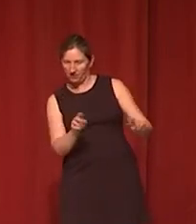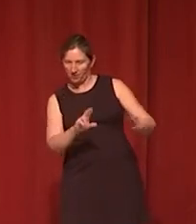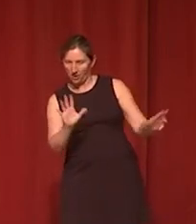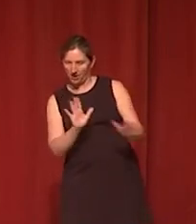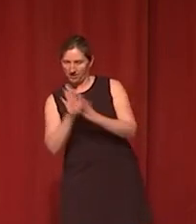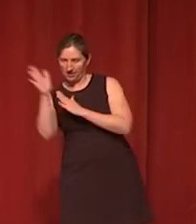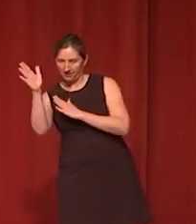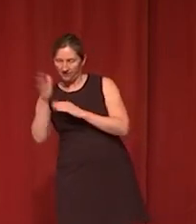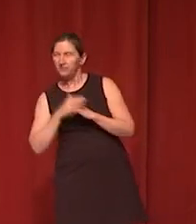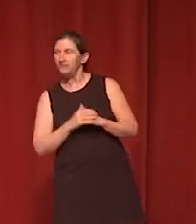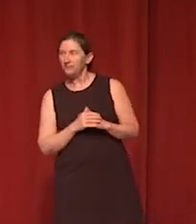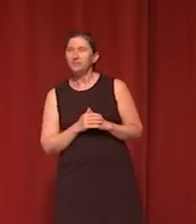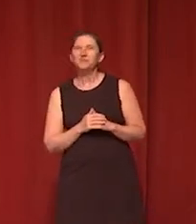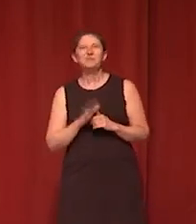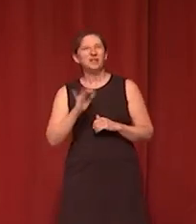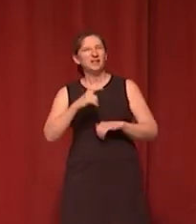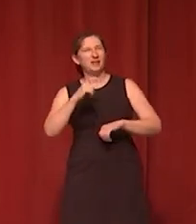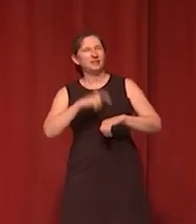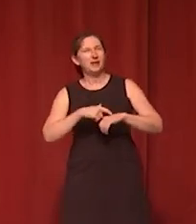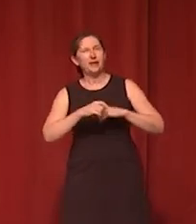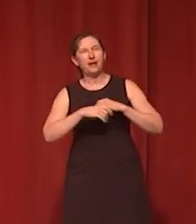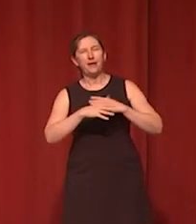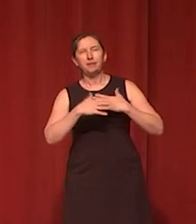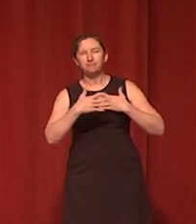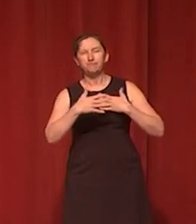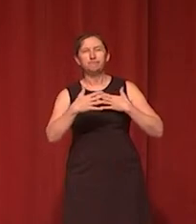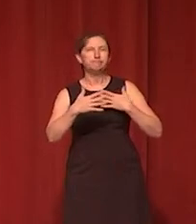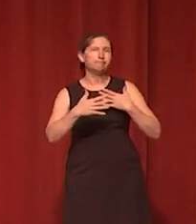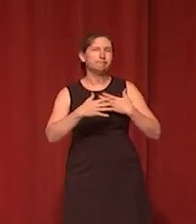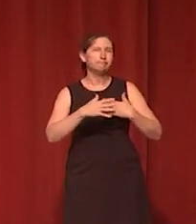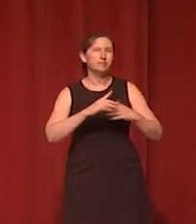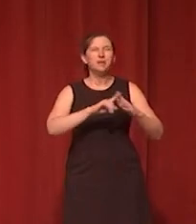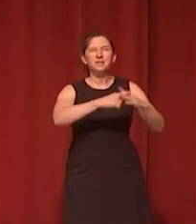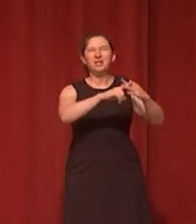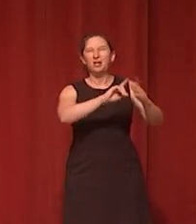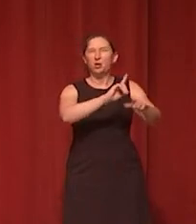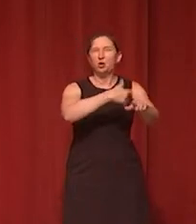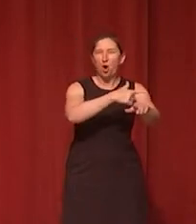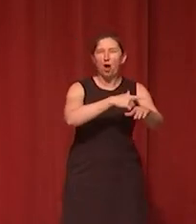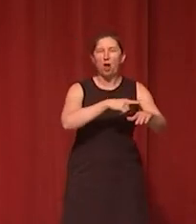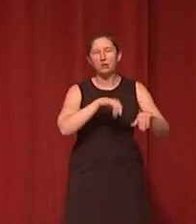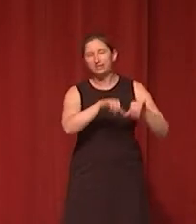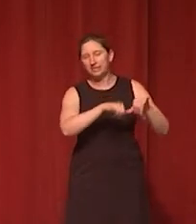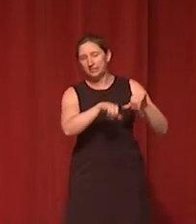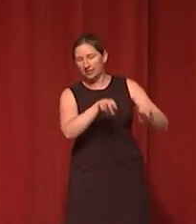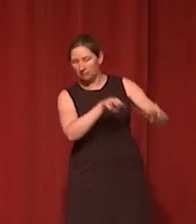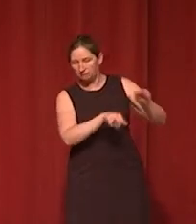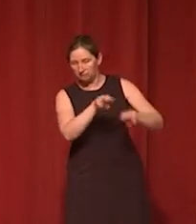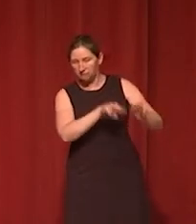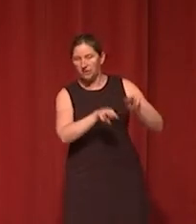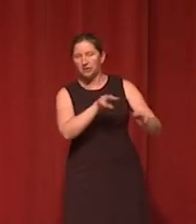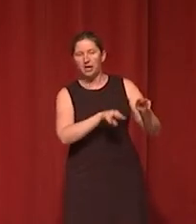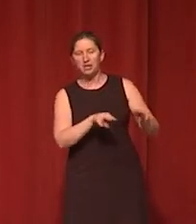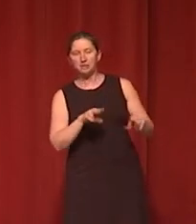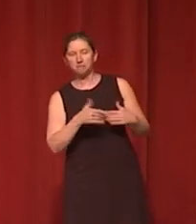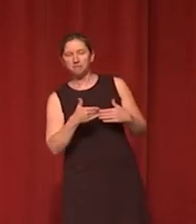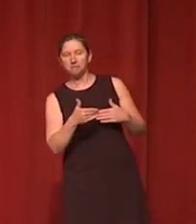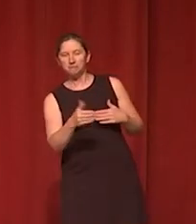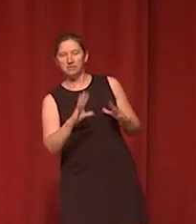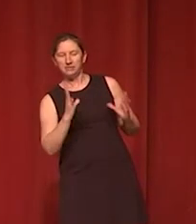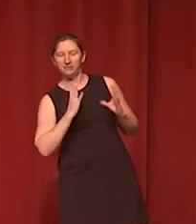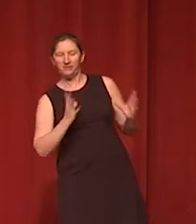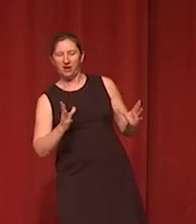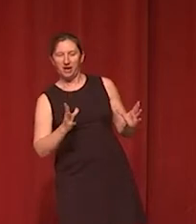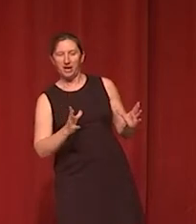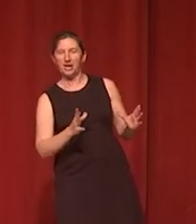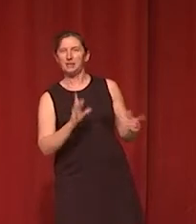couple infusions. And that time may, you know, decrease over the 18 month course, but those are all things that will continue.